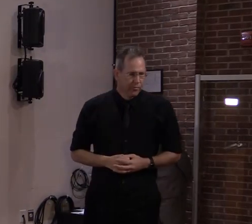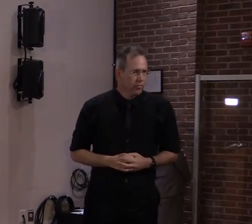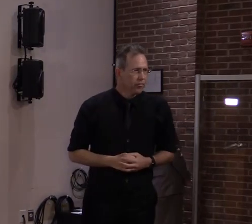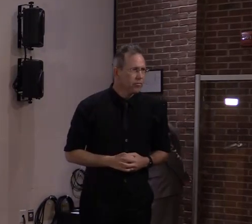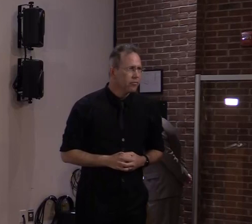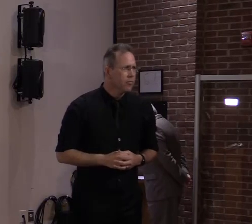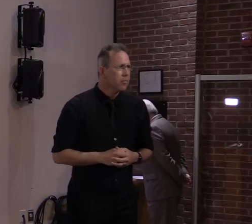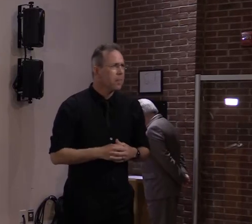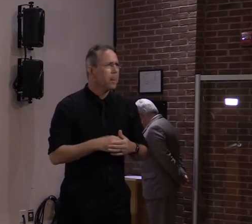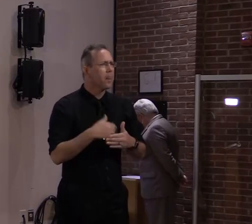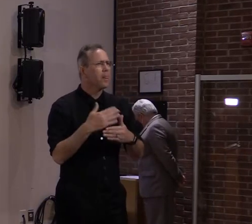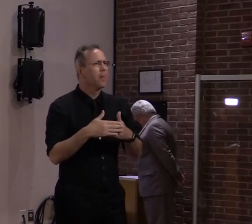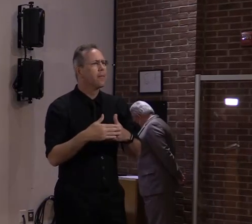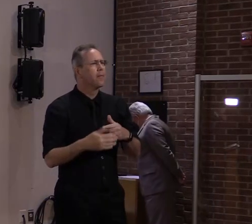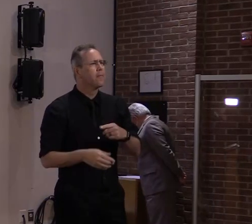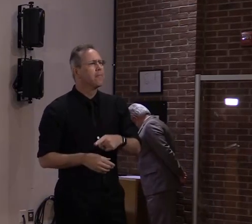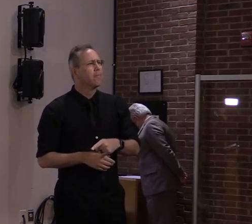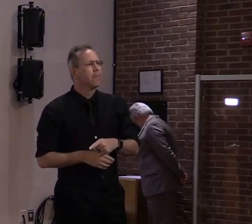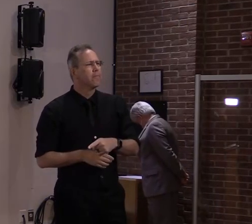P. Herschel, VPR.